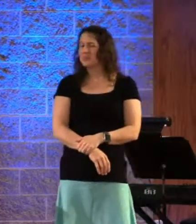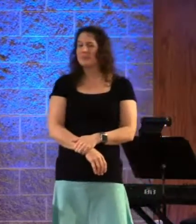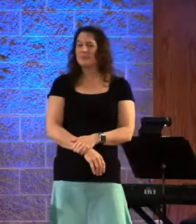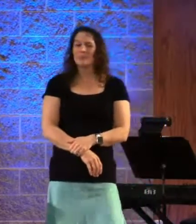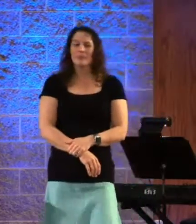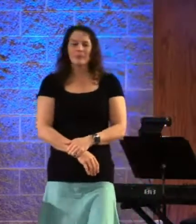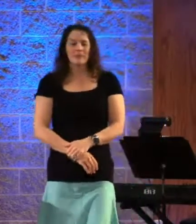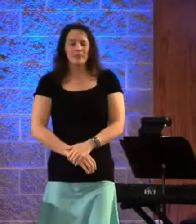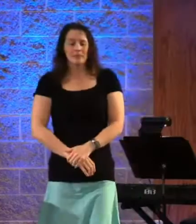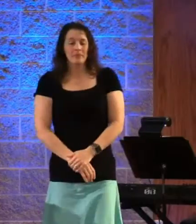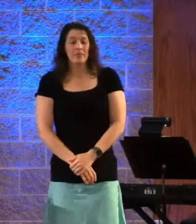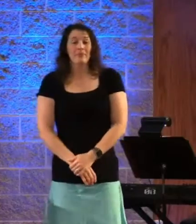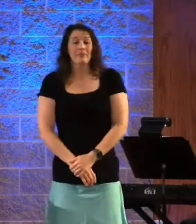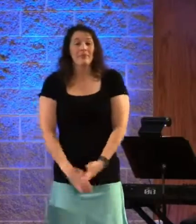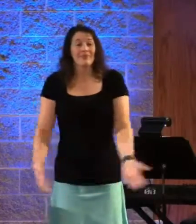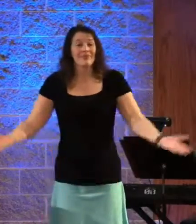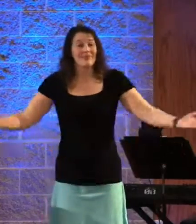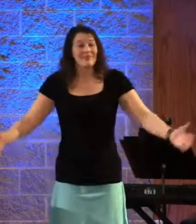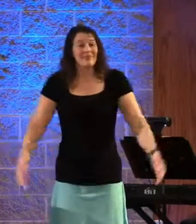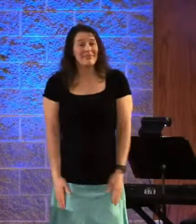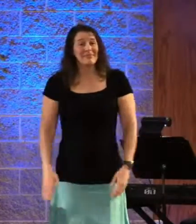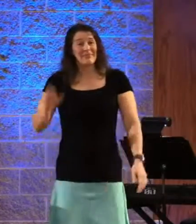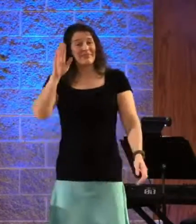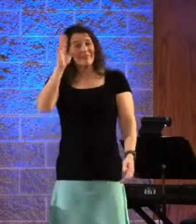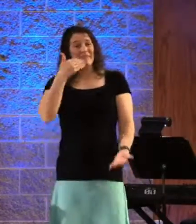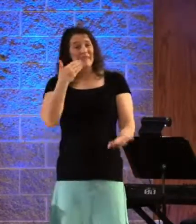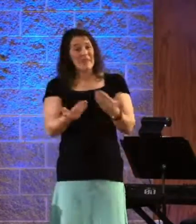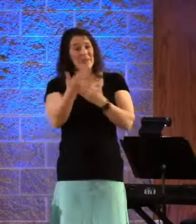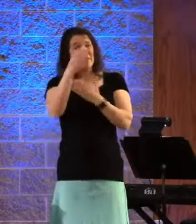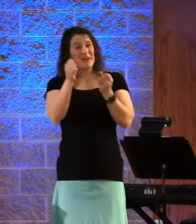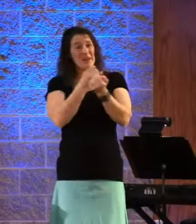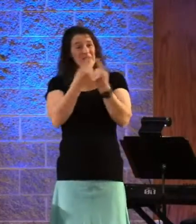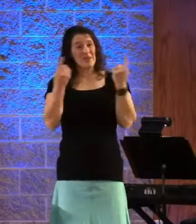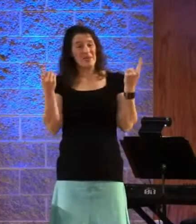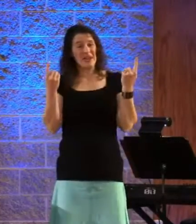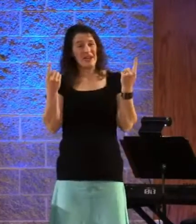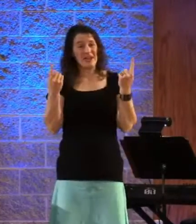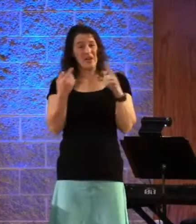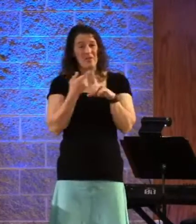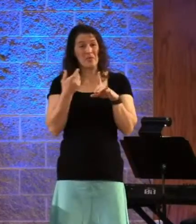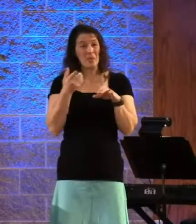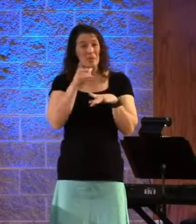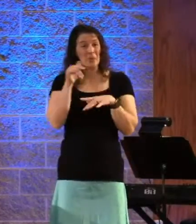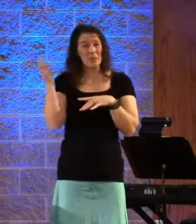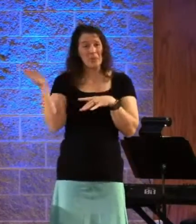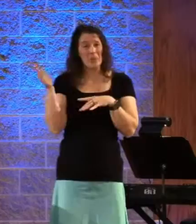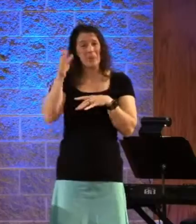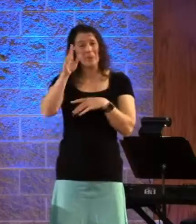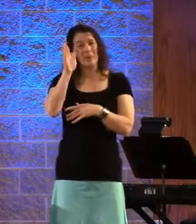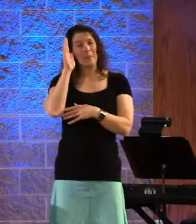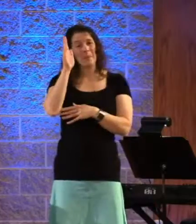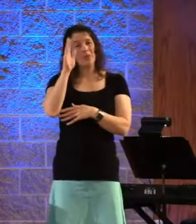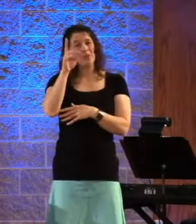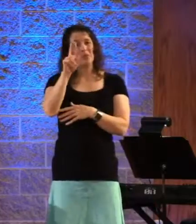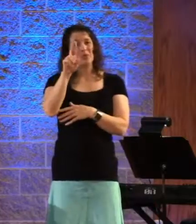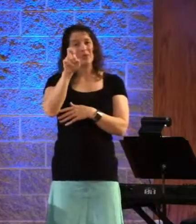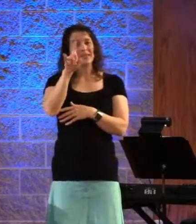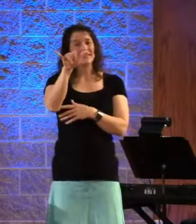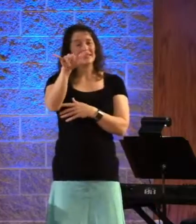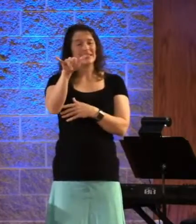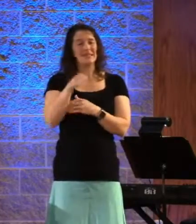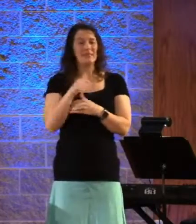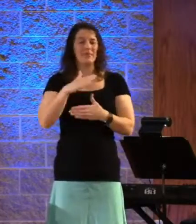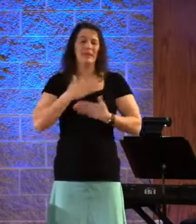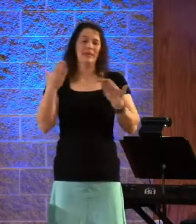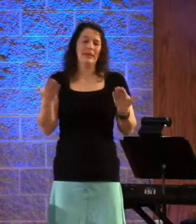Well, hey, good morning, everybody, from Pastor Rusty. I'm glad to be with you again in the way that we